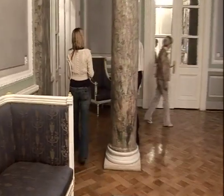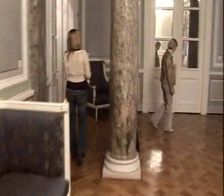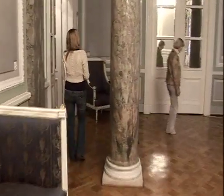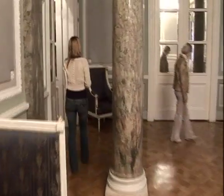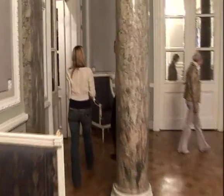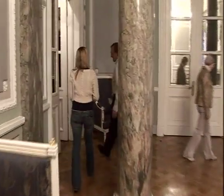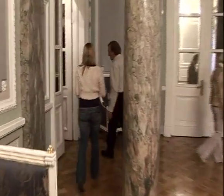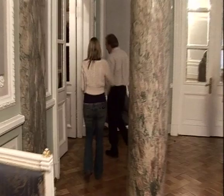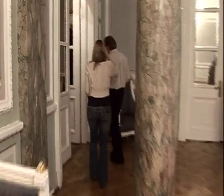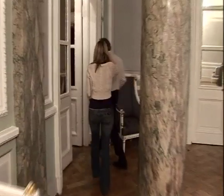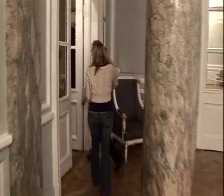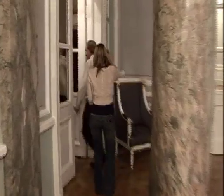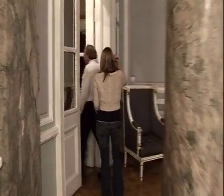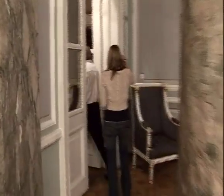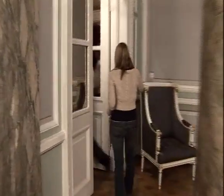Mm. Yeah.